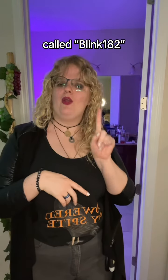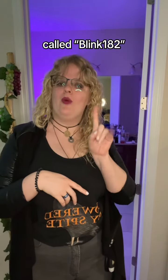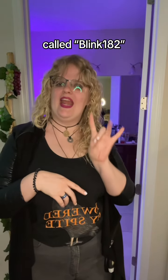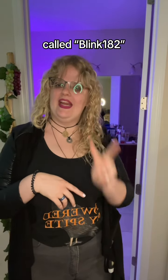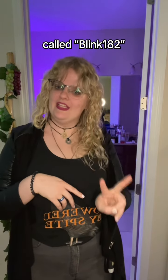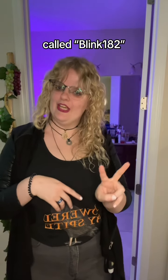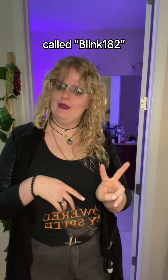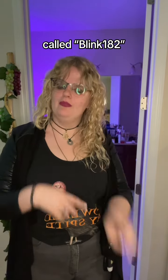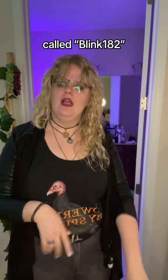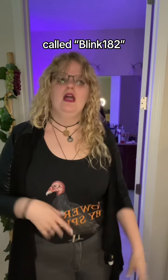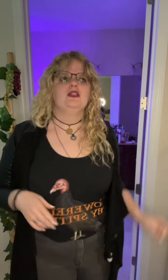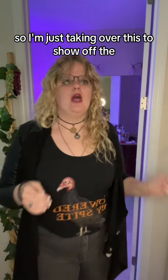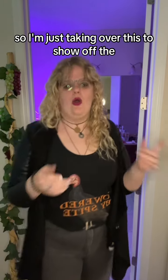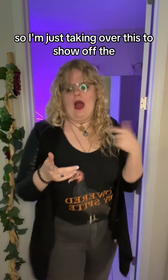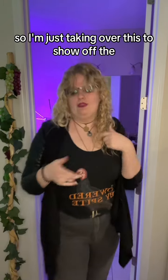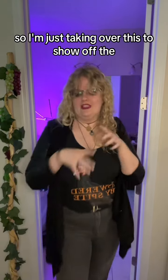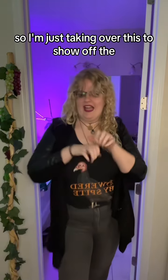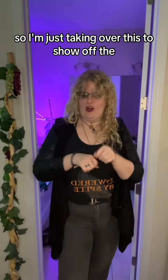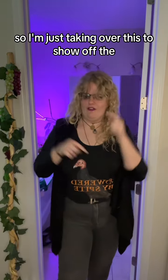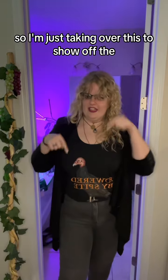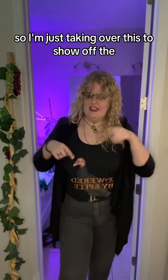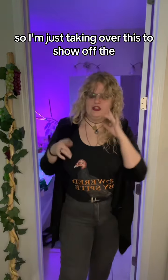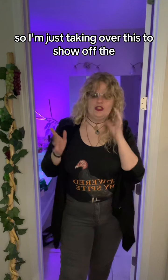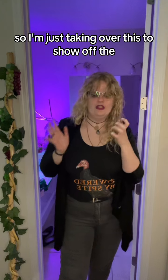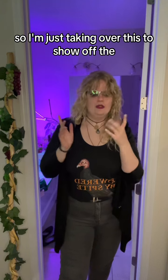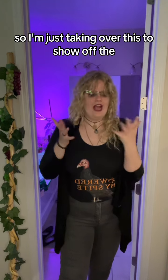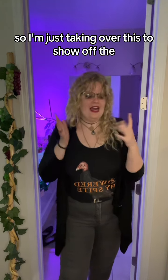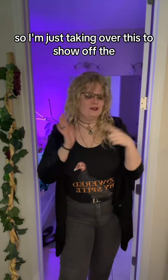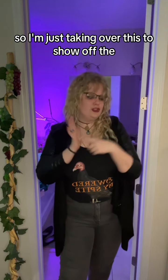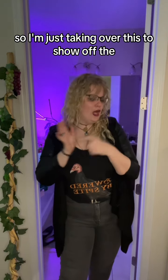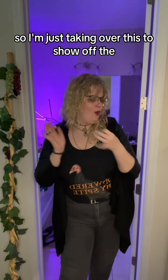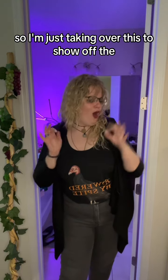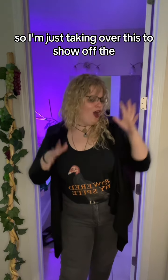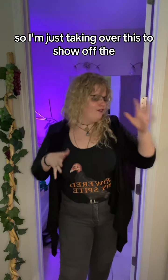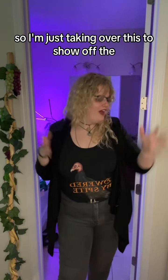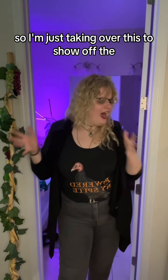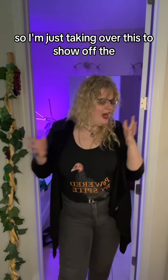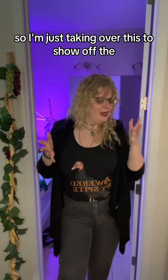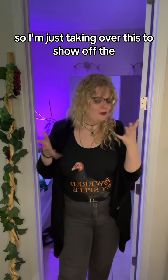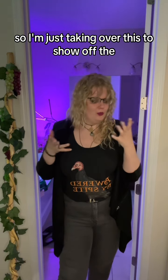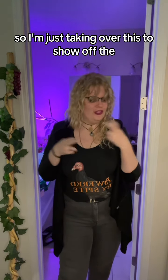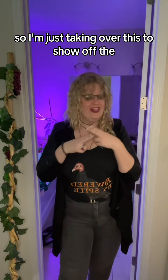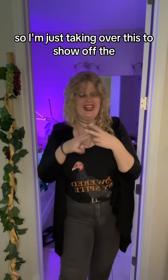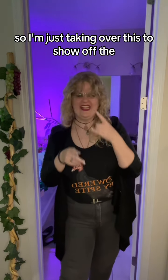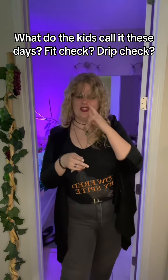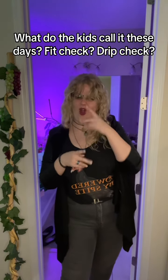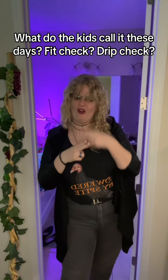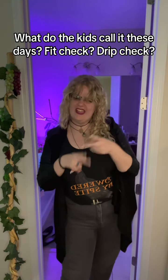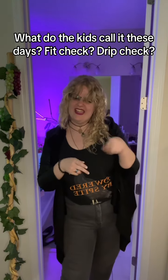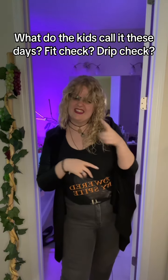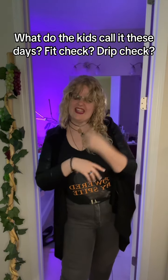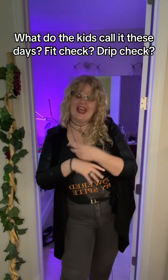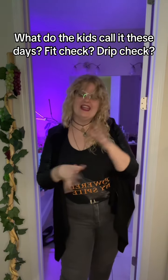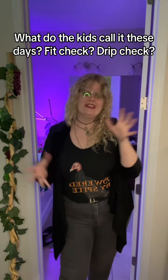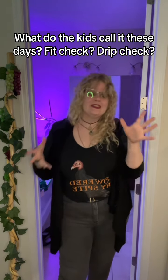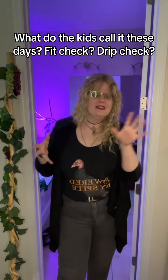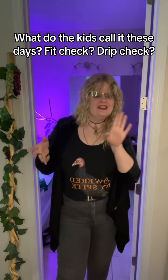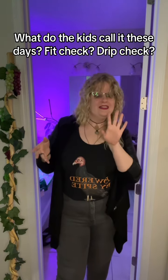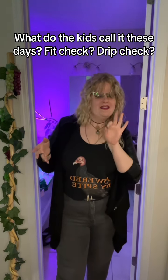Blink 182. So I'm just taking over there to kind of show off what the kids call it these days.